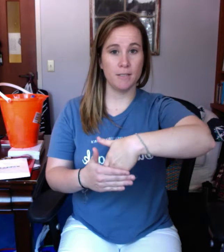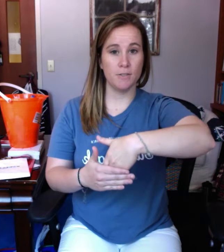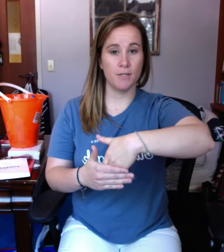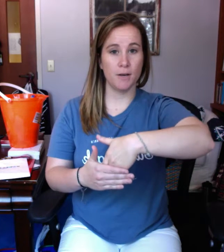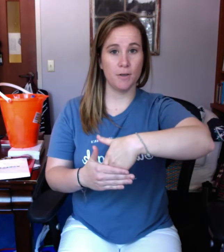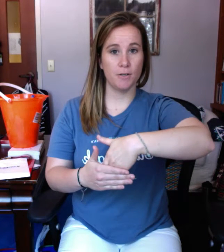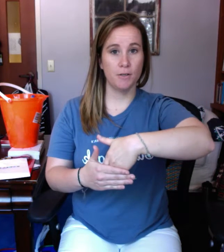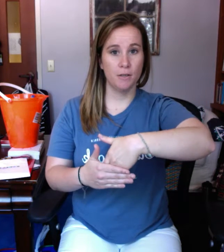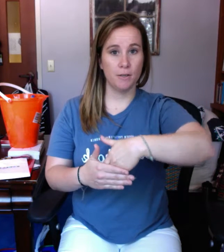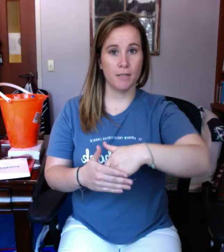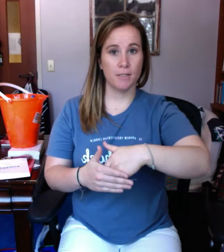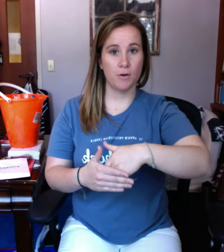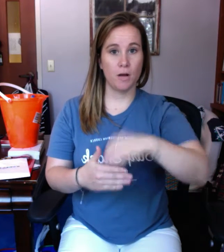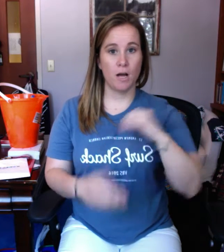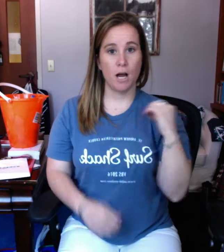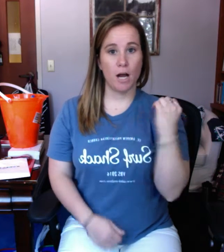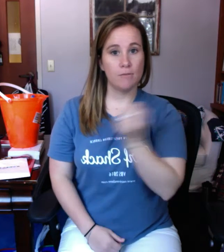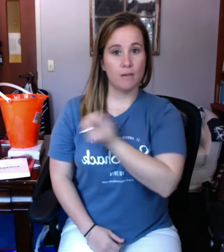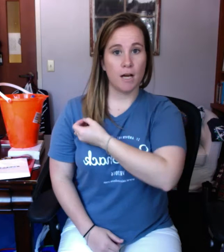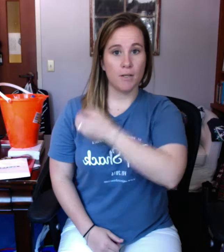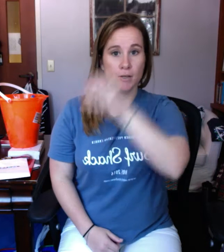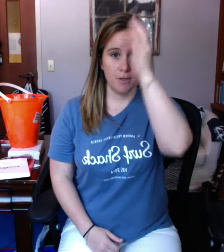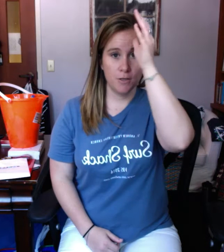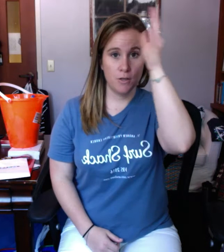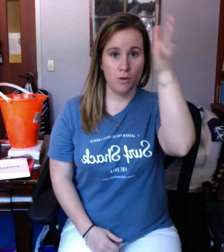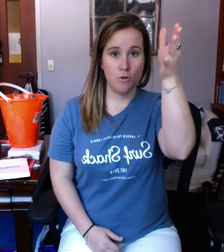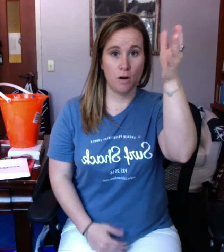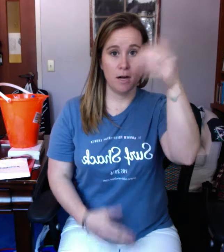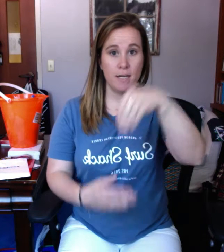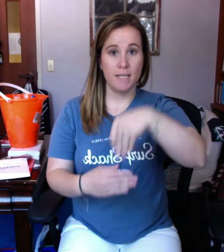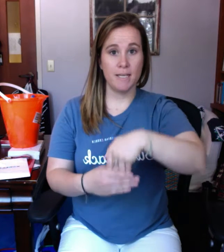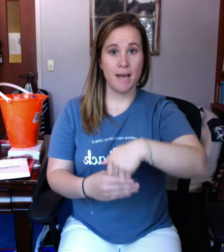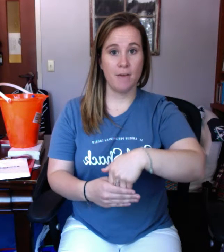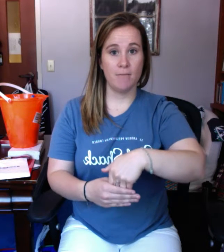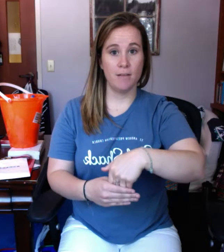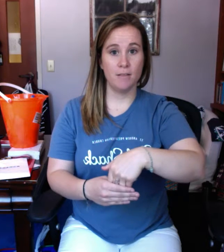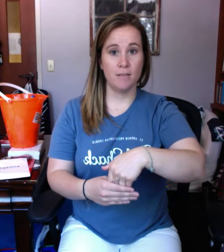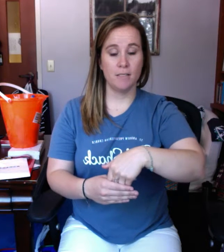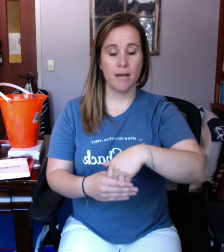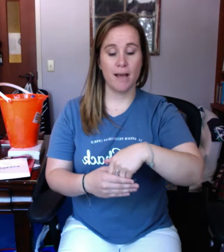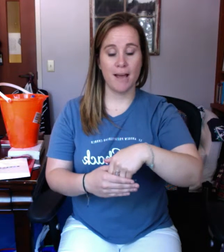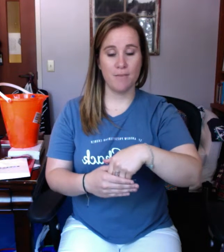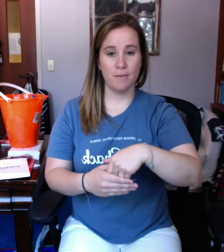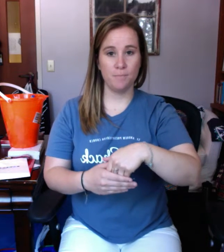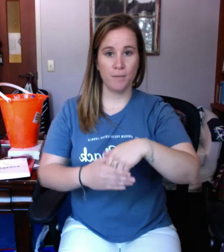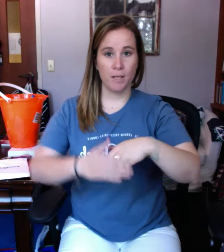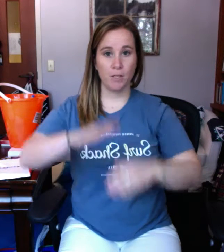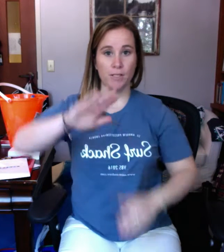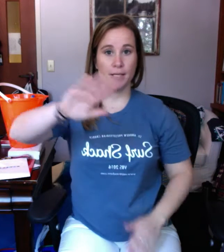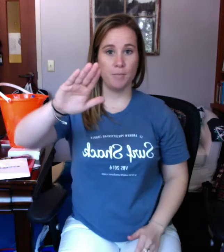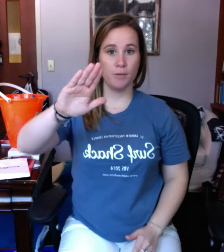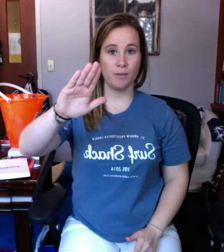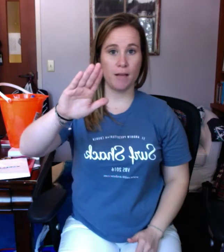into the other. Okay, so Our Father who art in heaven. Now heaven, you can keep your left